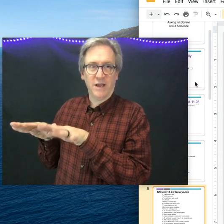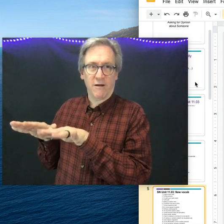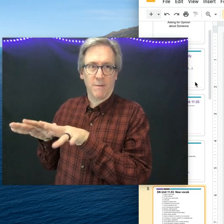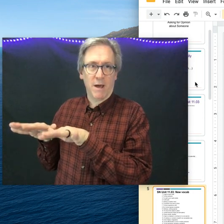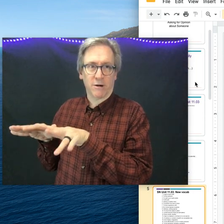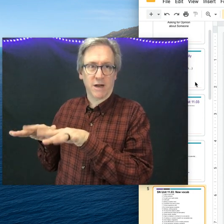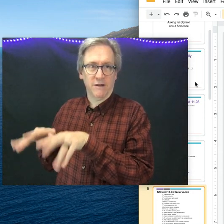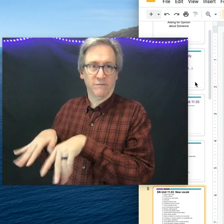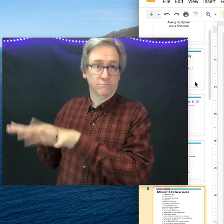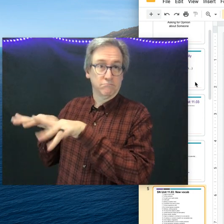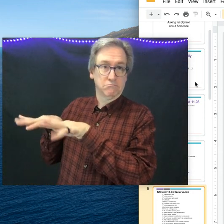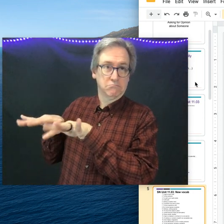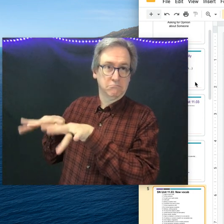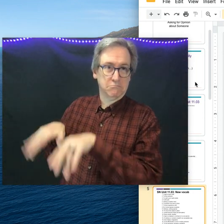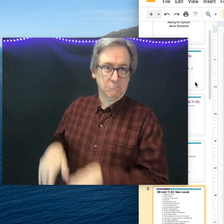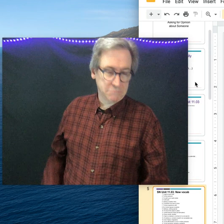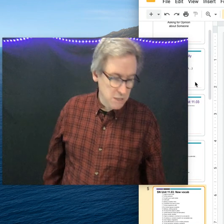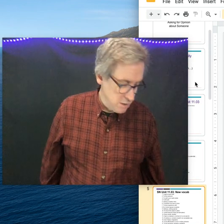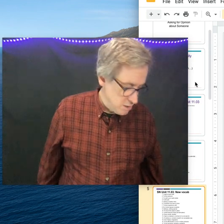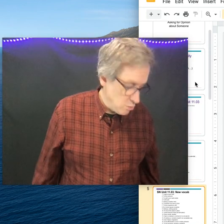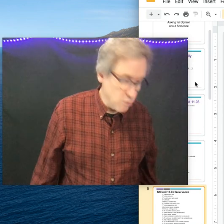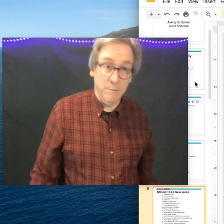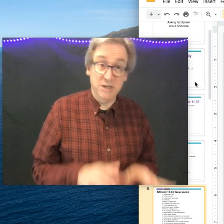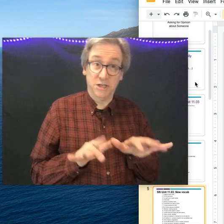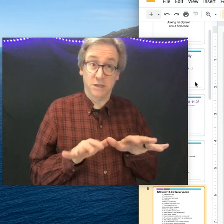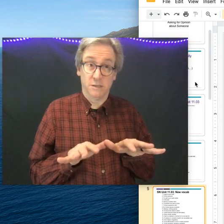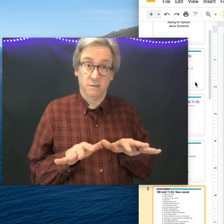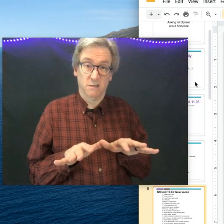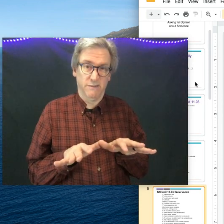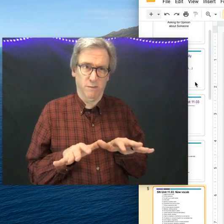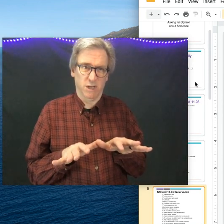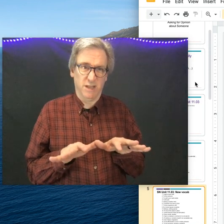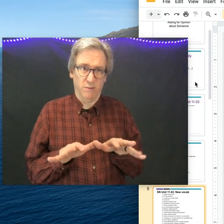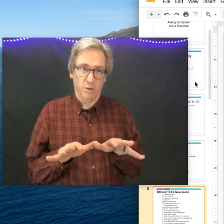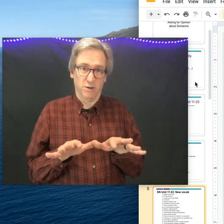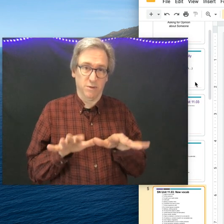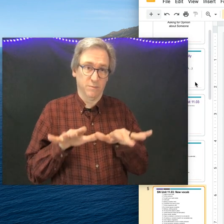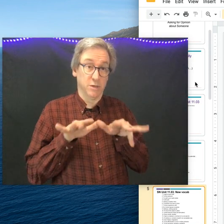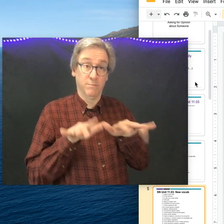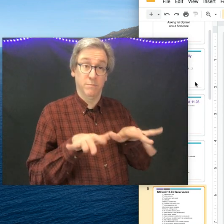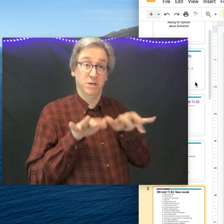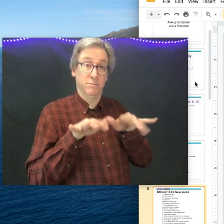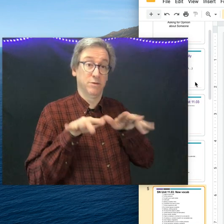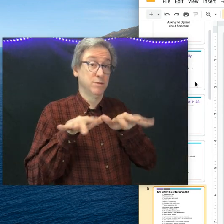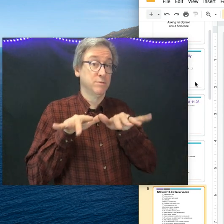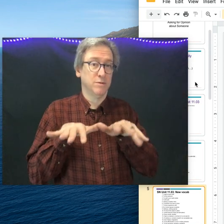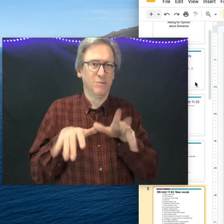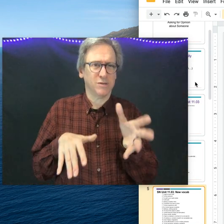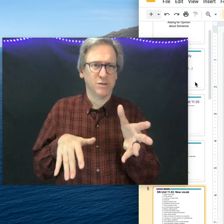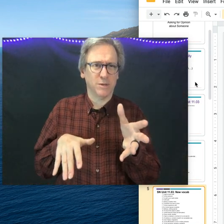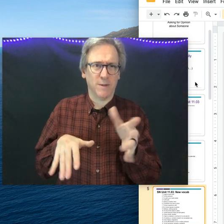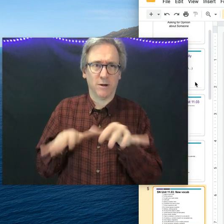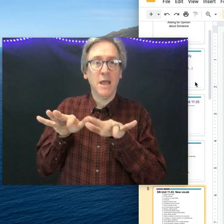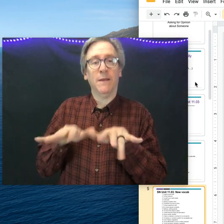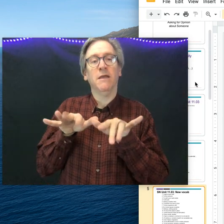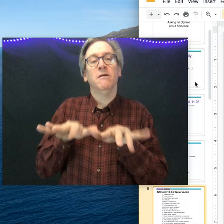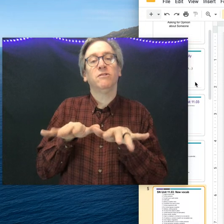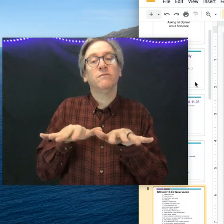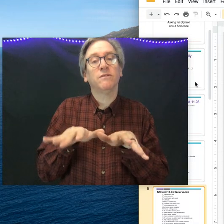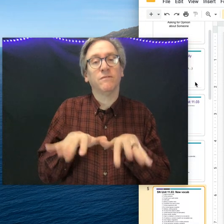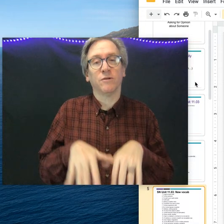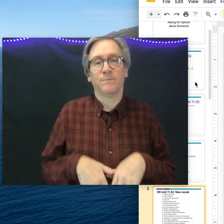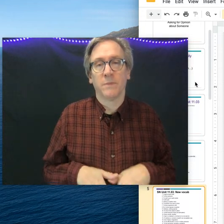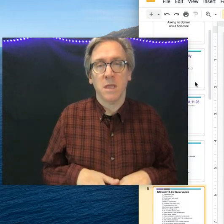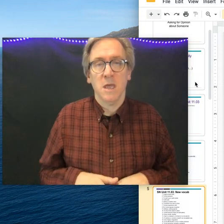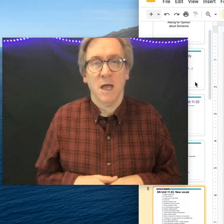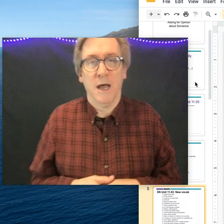It's very Harry Potter kind of, or the Magicians, if you watch that weird show. So, books are so much better. Anyway, flirt,